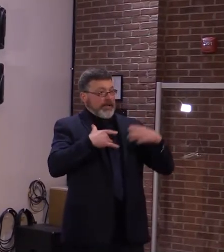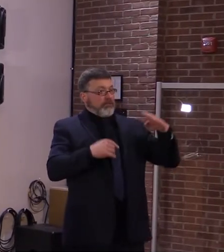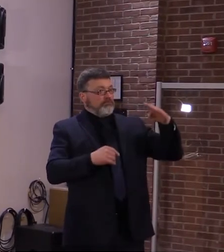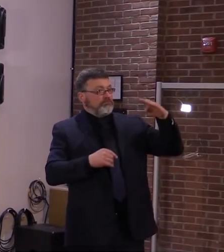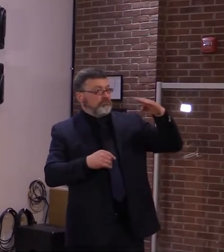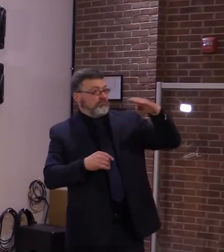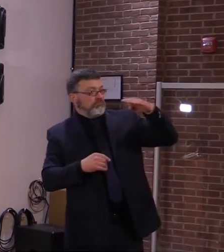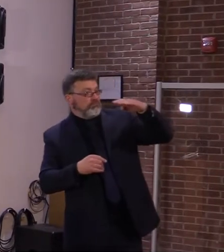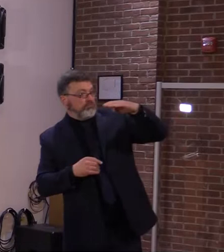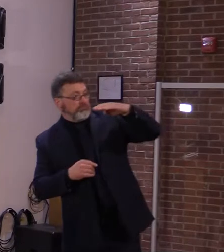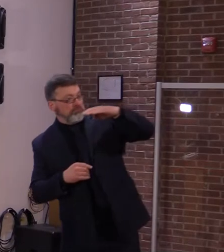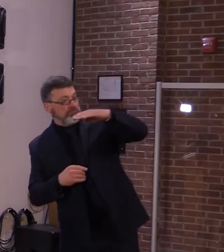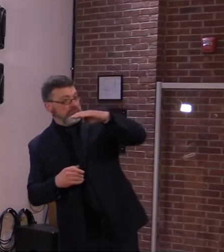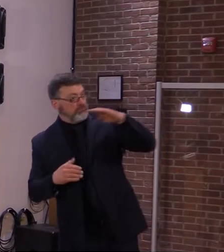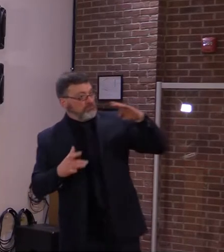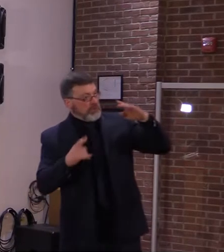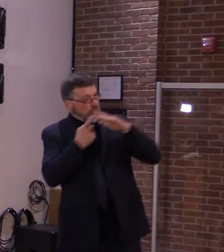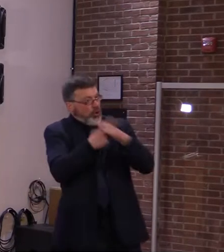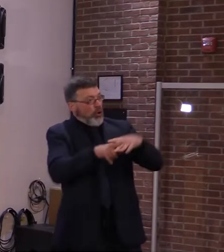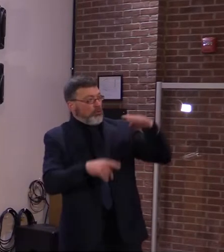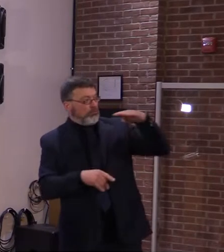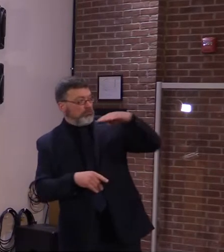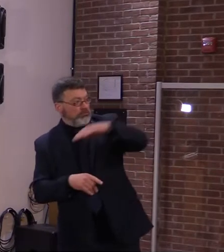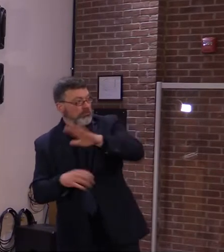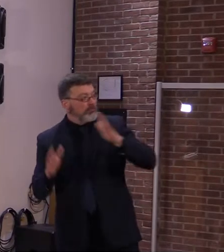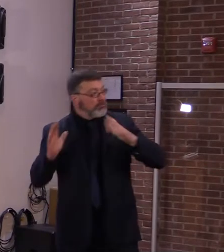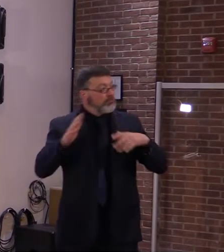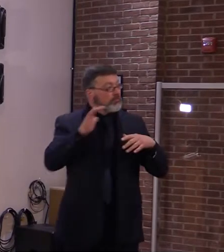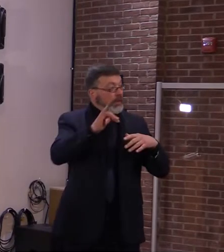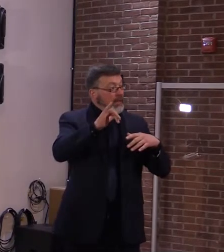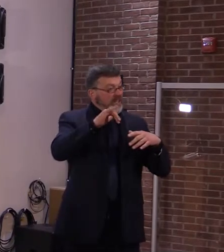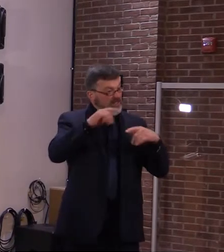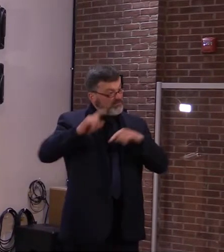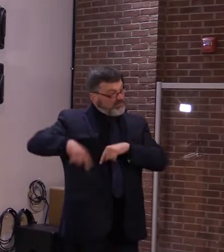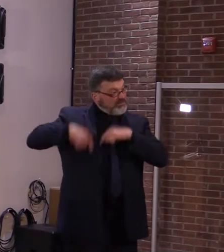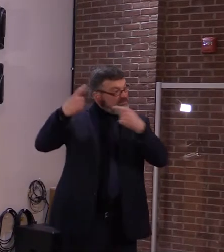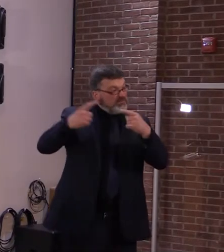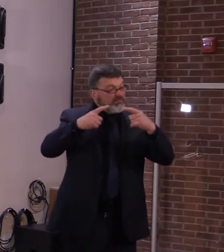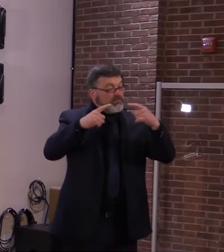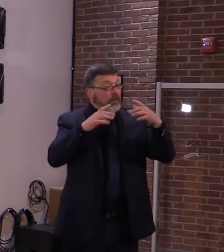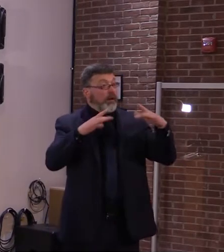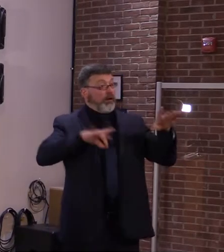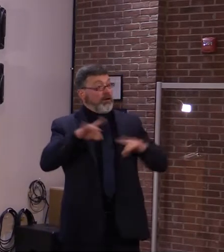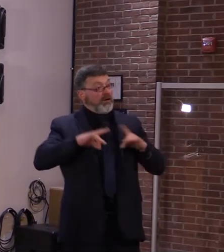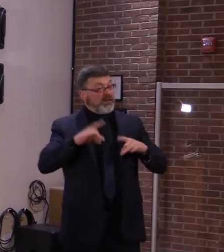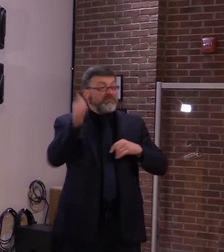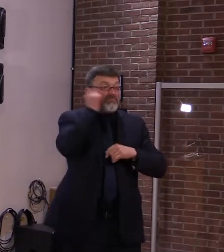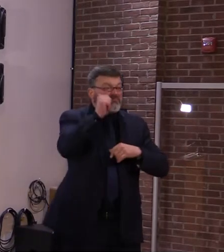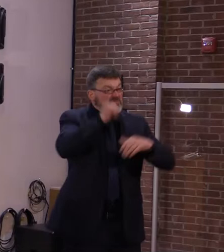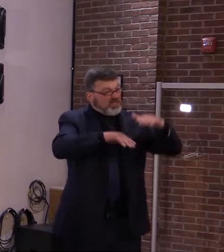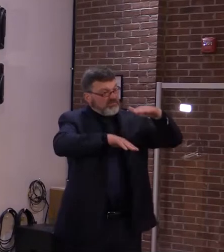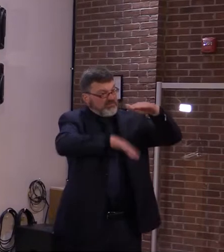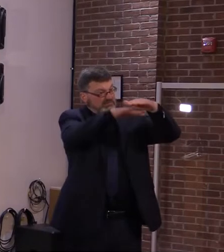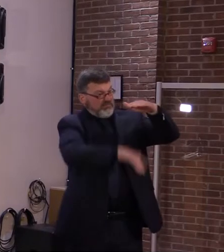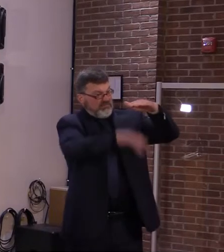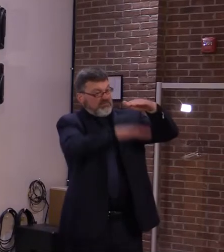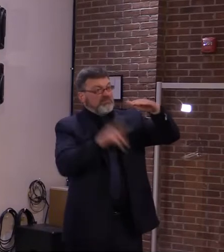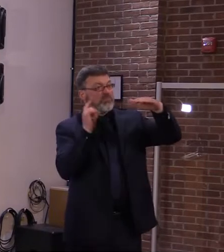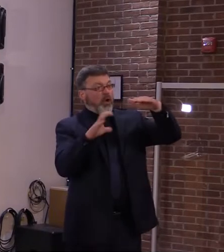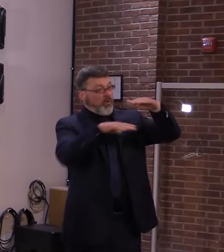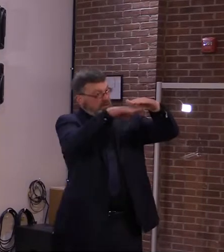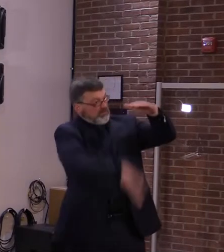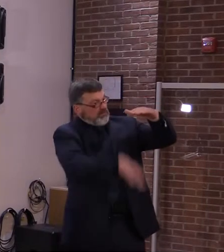reported cases are under 100 now. We've seen about a 36% decline in cases in the